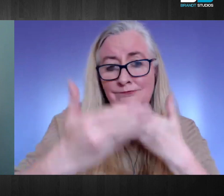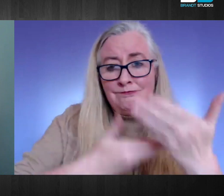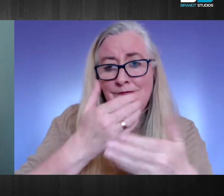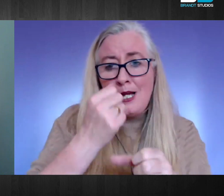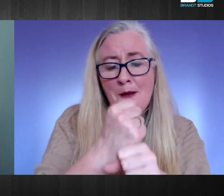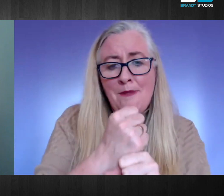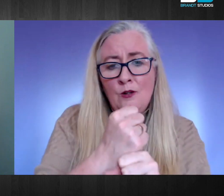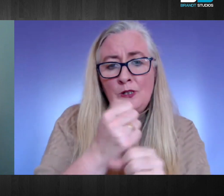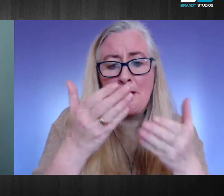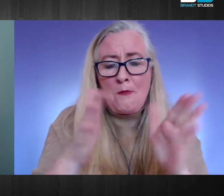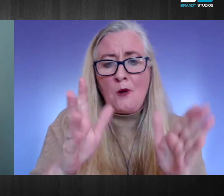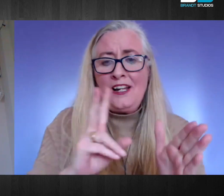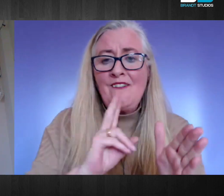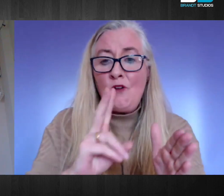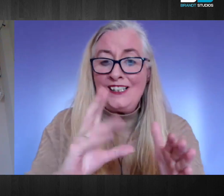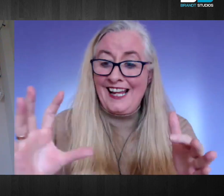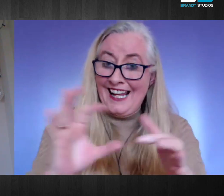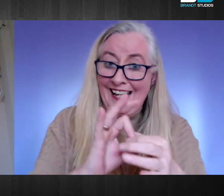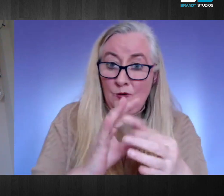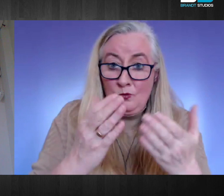the current environment.